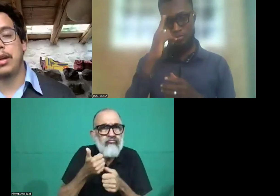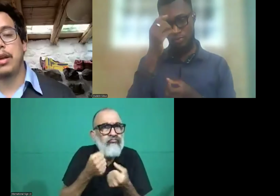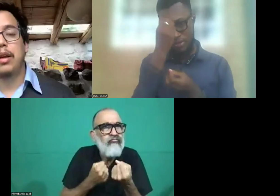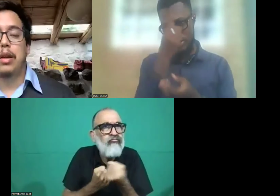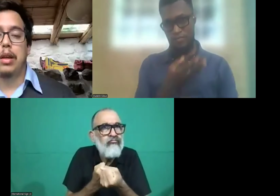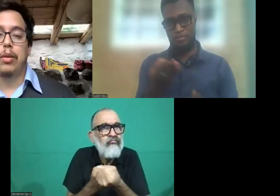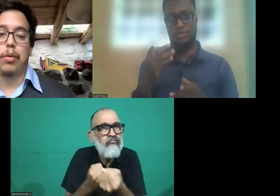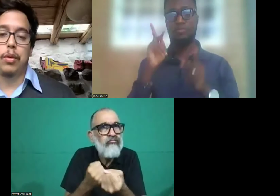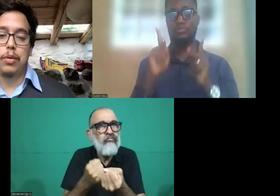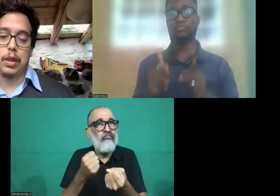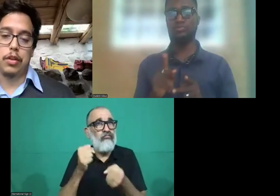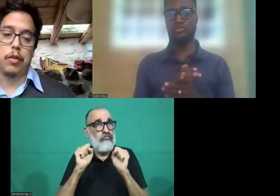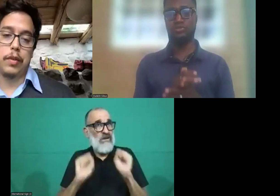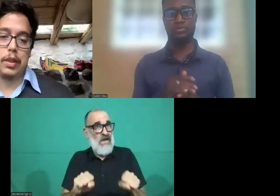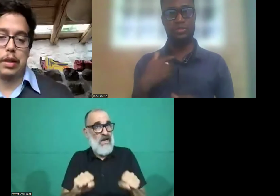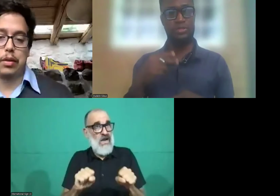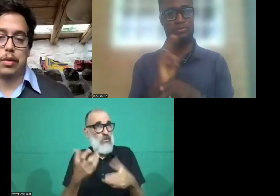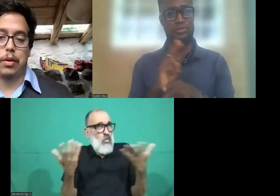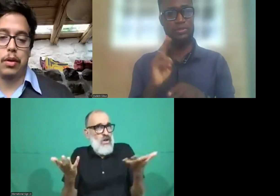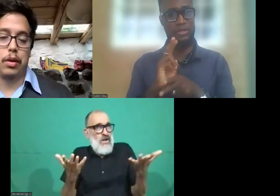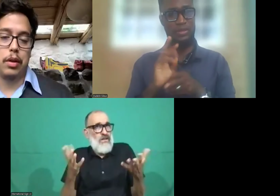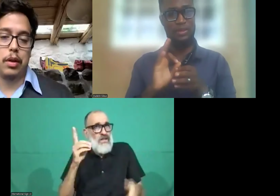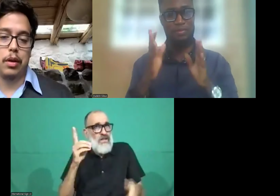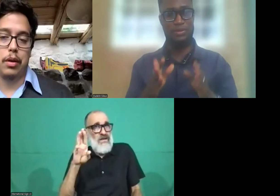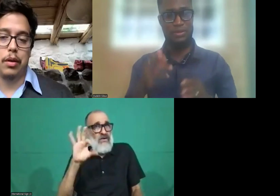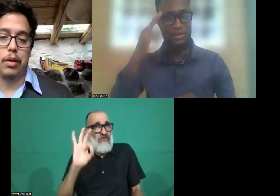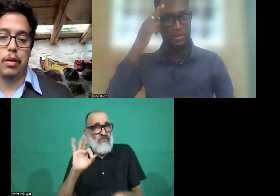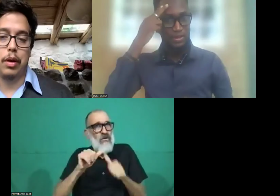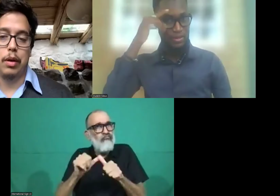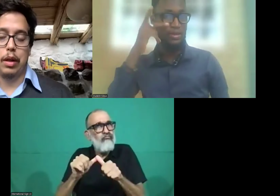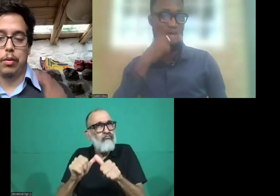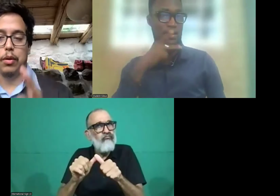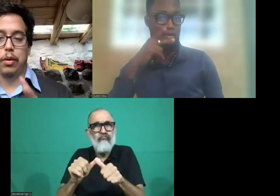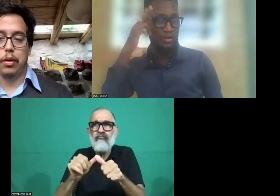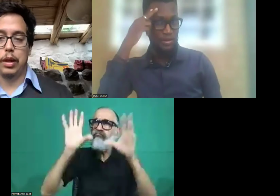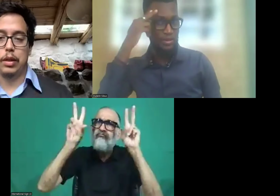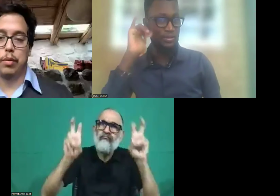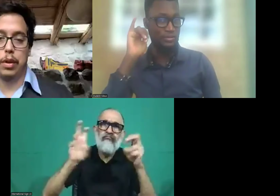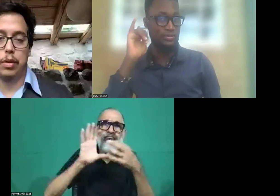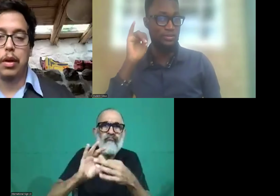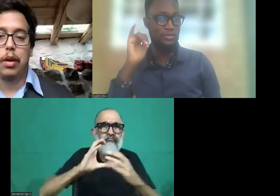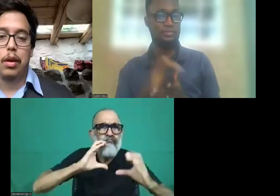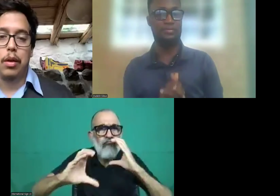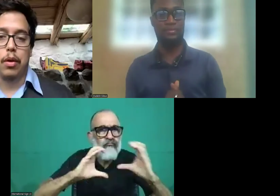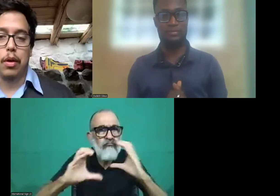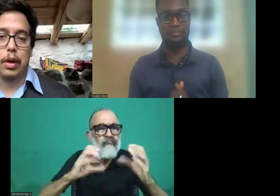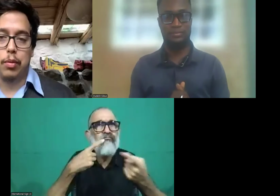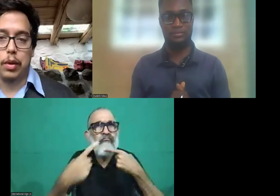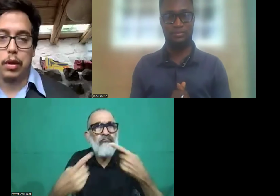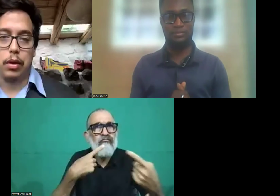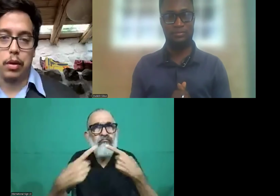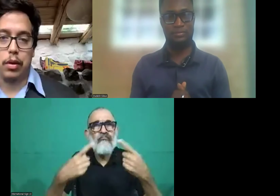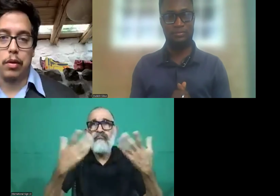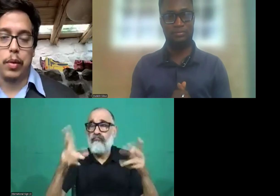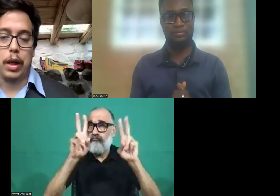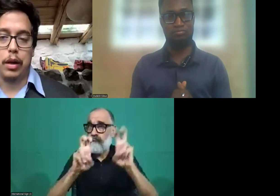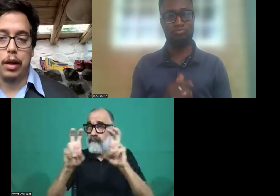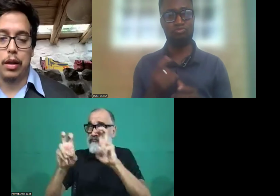organization into using some of these lessons learned in your own context with your colleagues, with